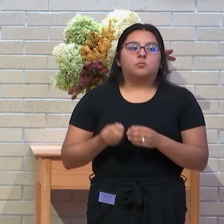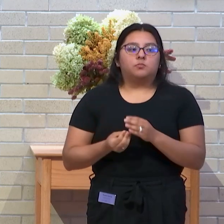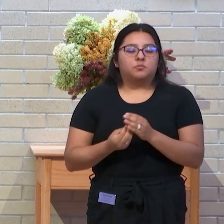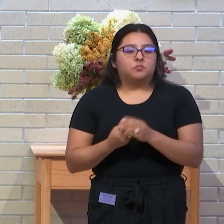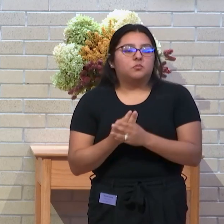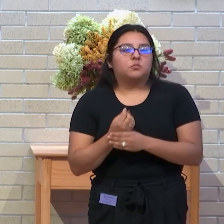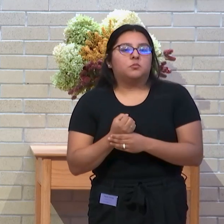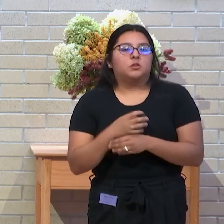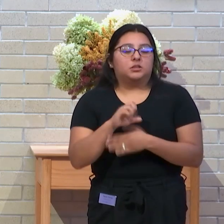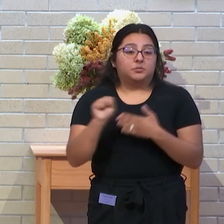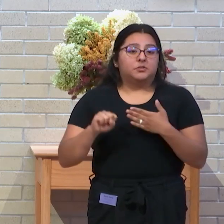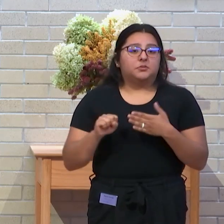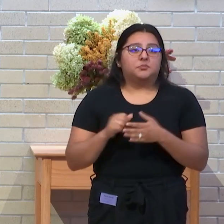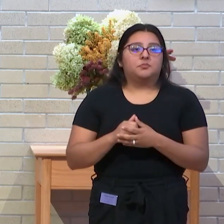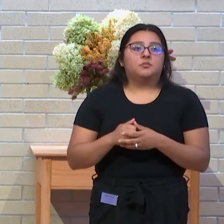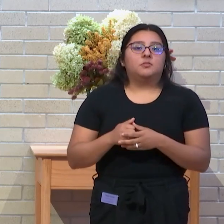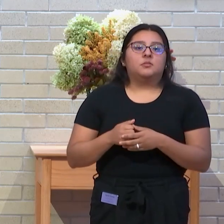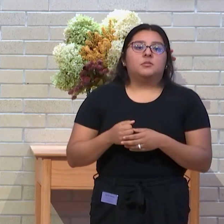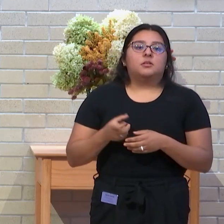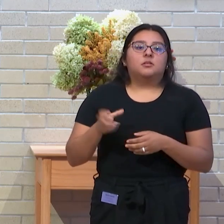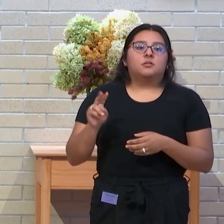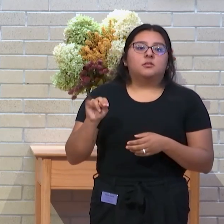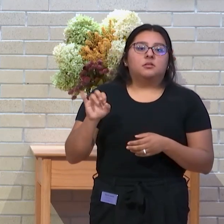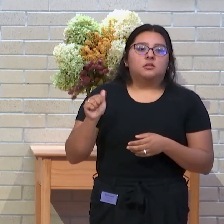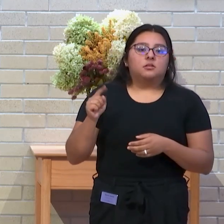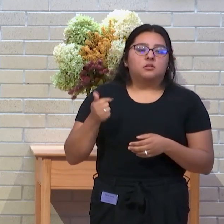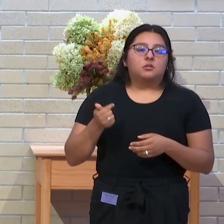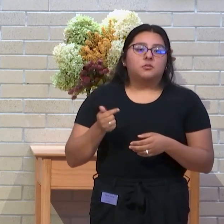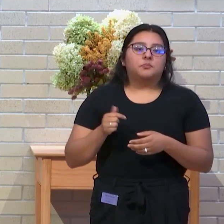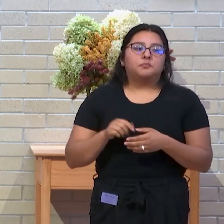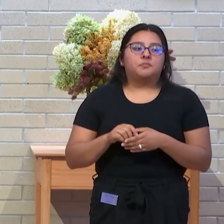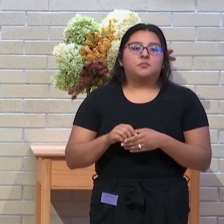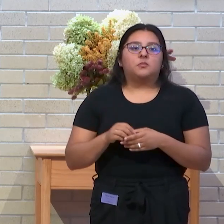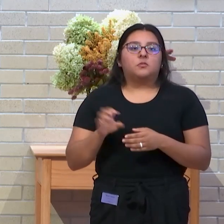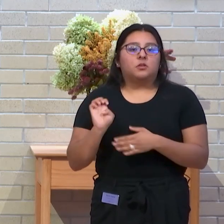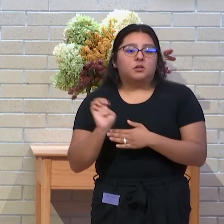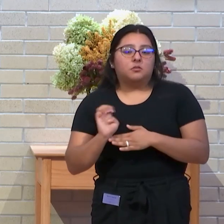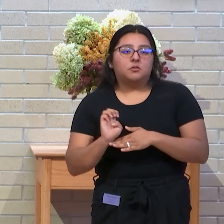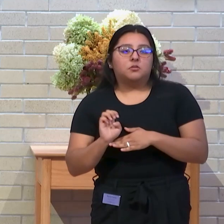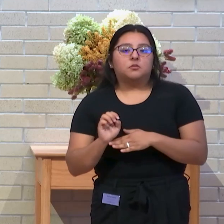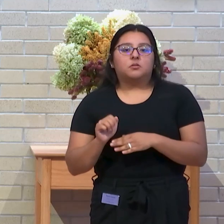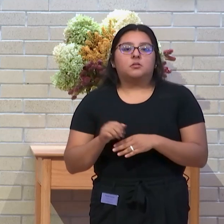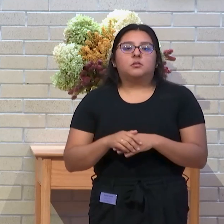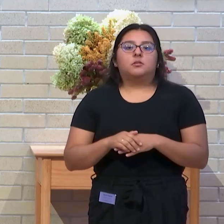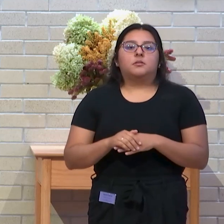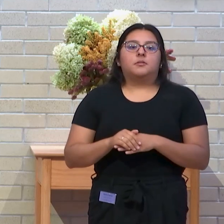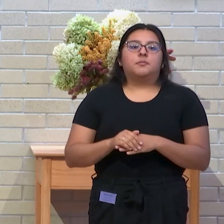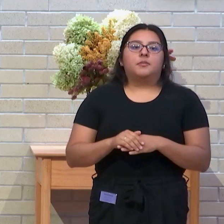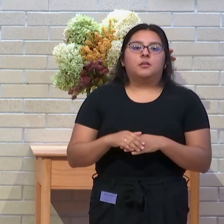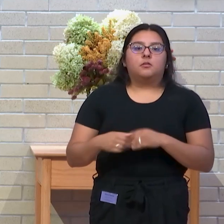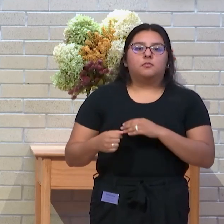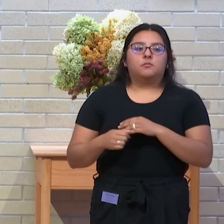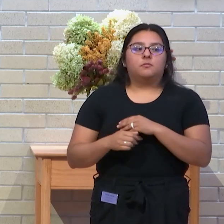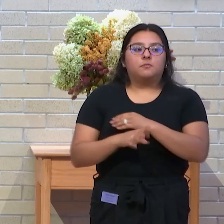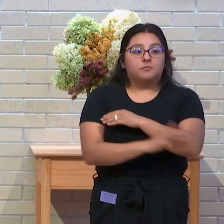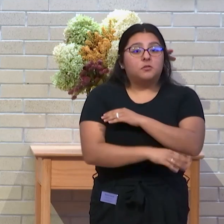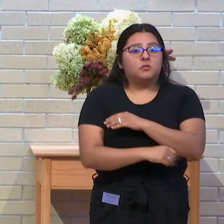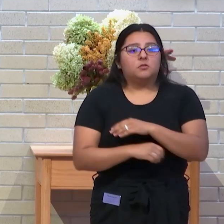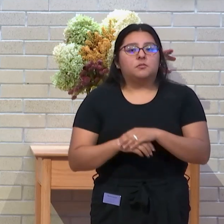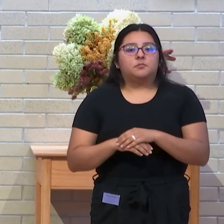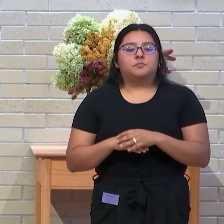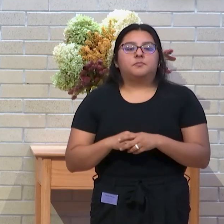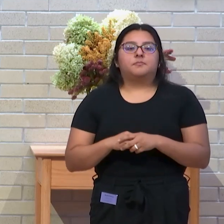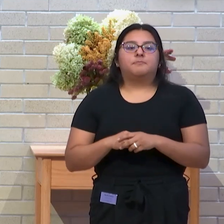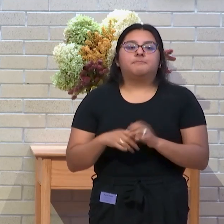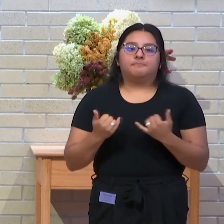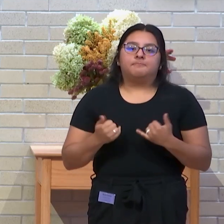semester. So if you want to go to Senegal or Ecuador in the summer, or if you want to go to Ecuador in the fall, now's the time to sign up.